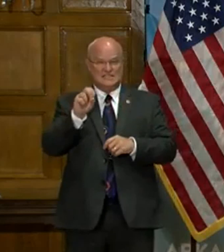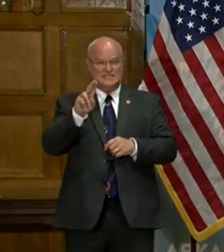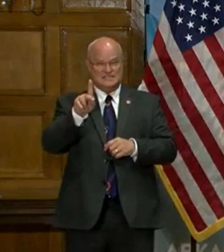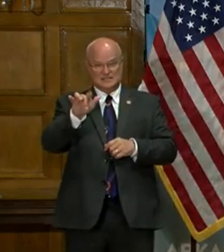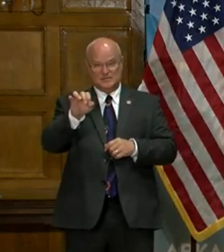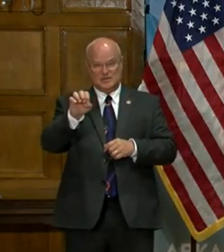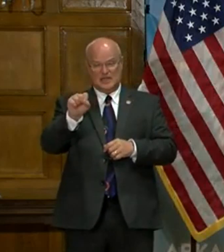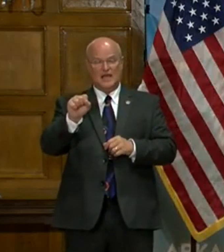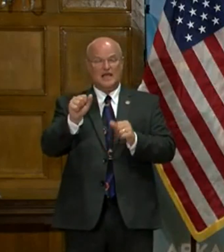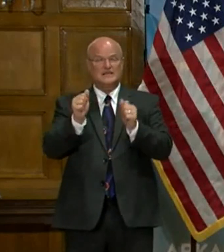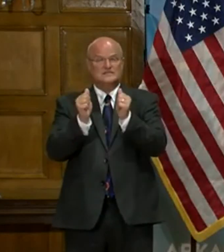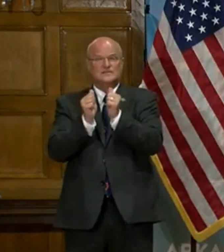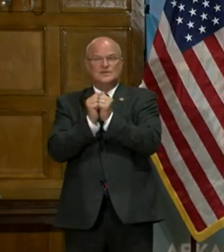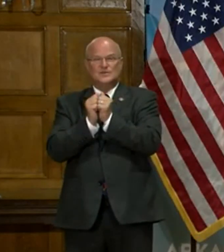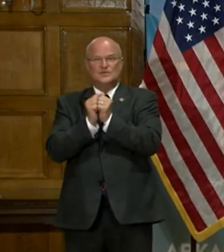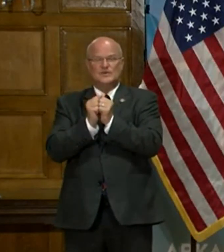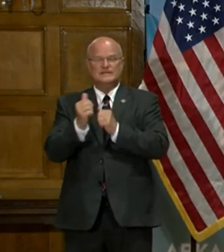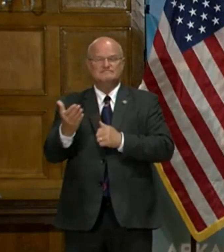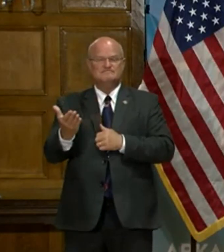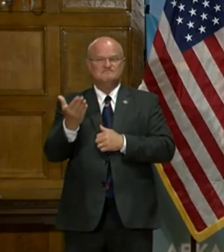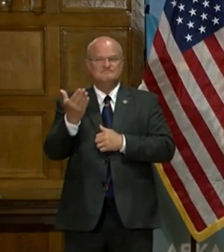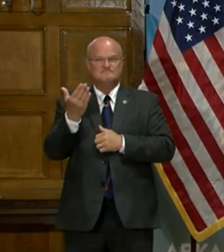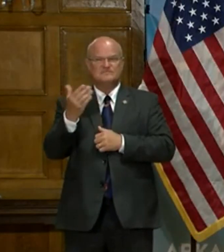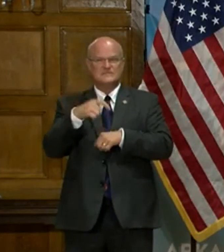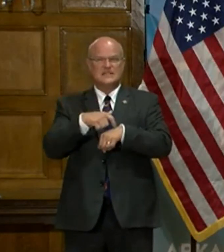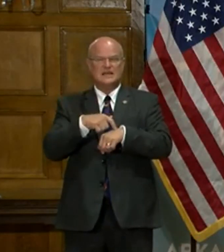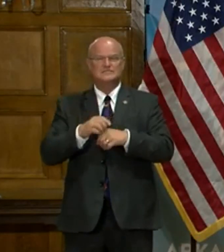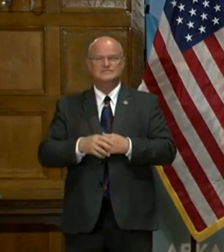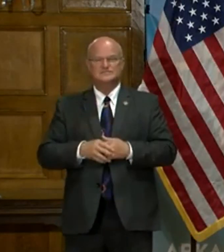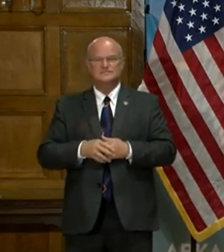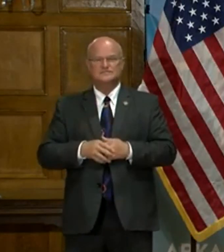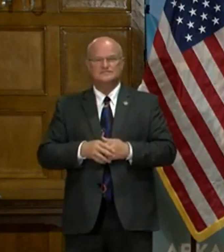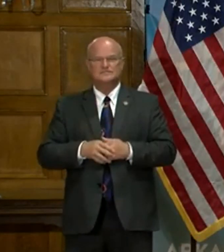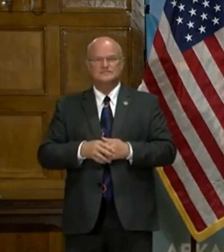supplies in the coming time frame.